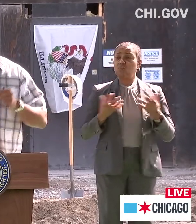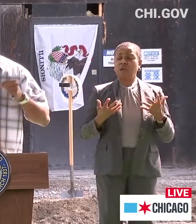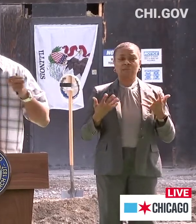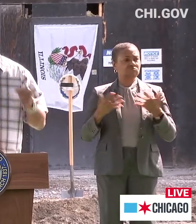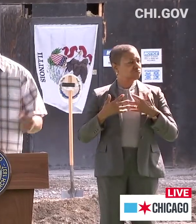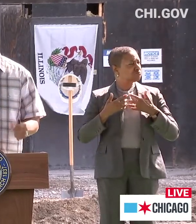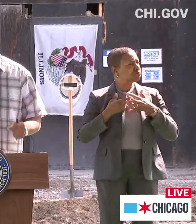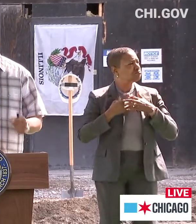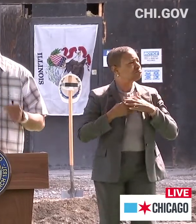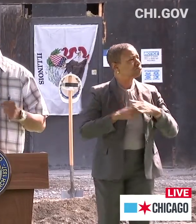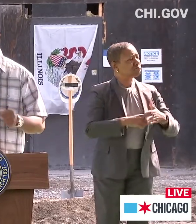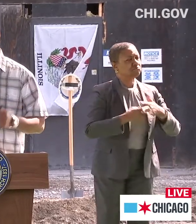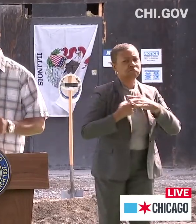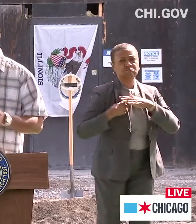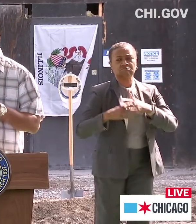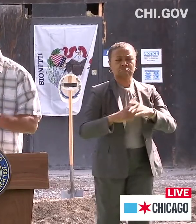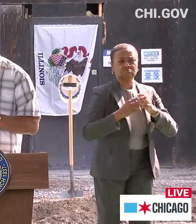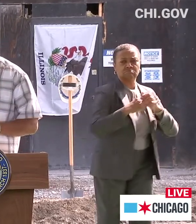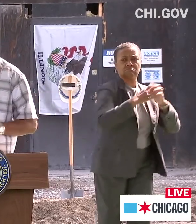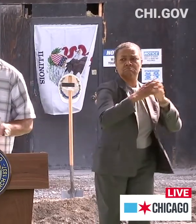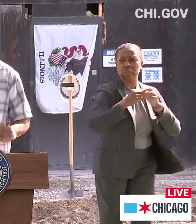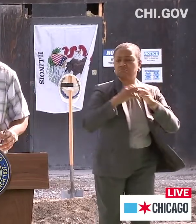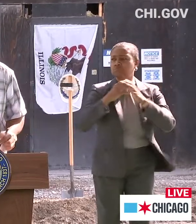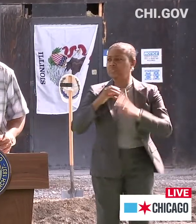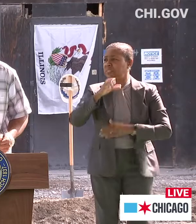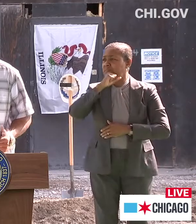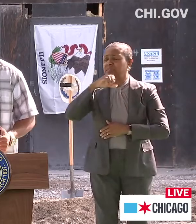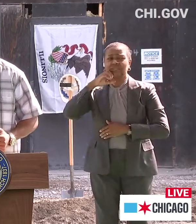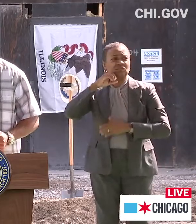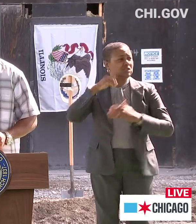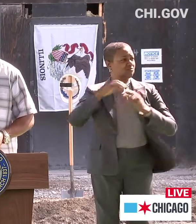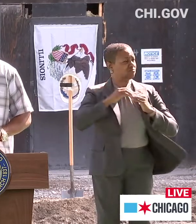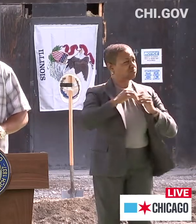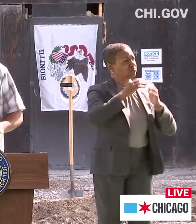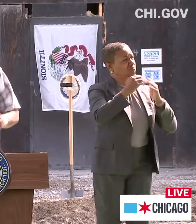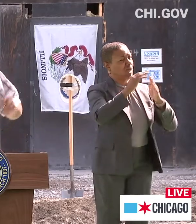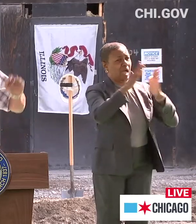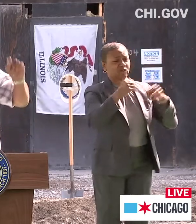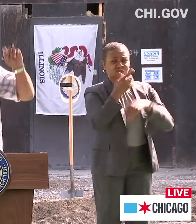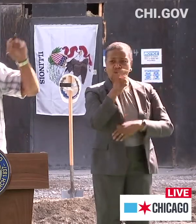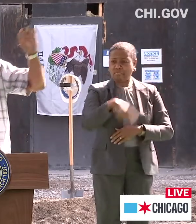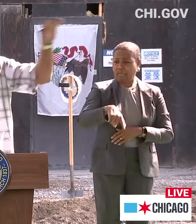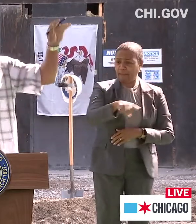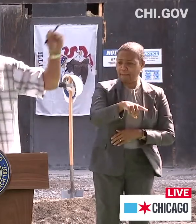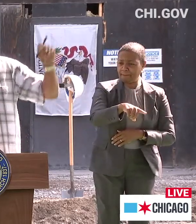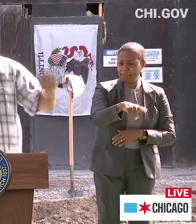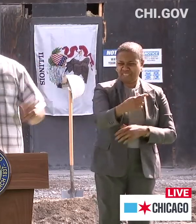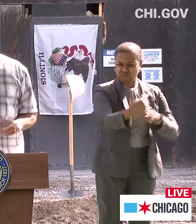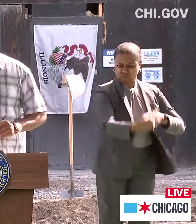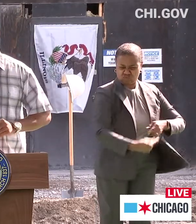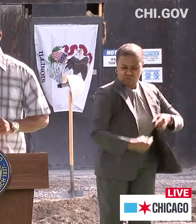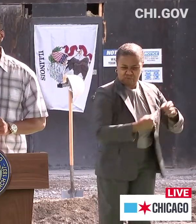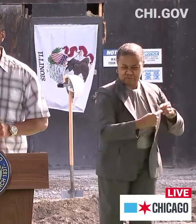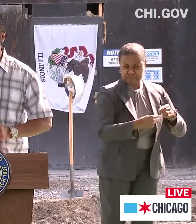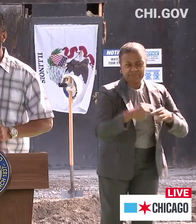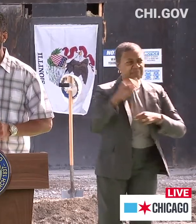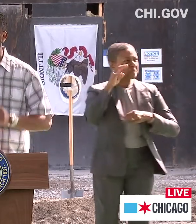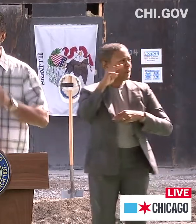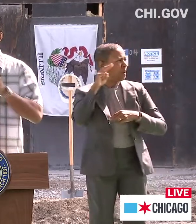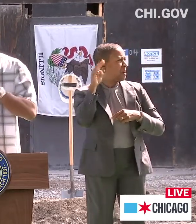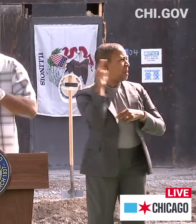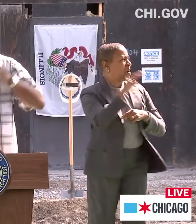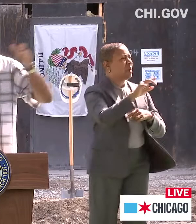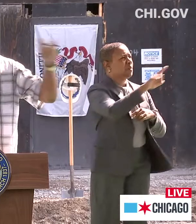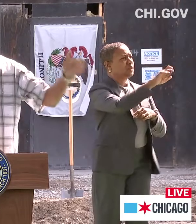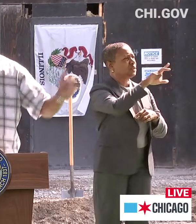ground to start building senior housing for my seniors who were struggling. When you look far south on 138th,